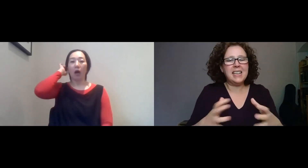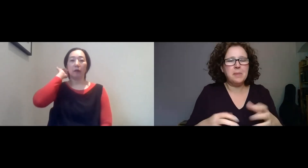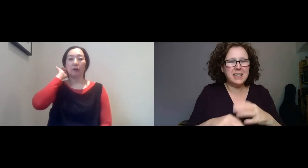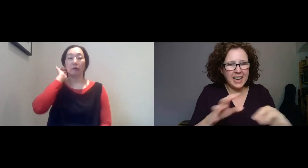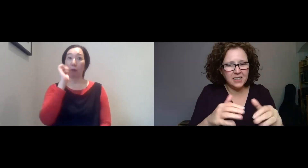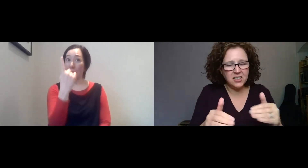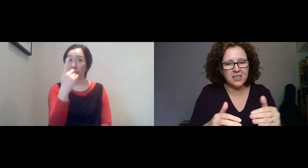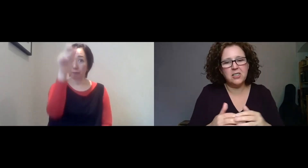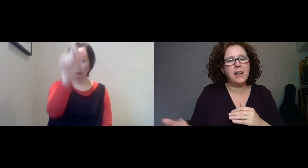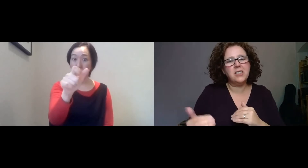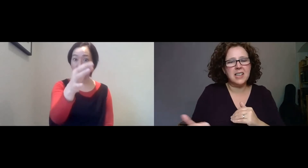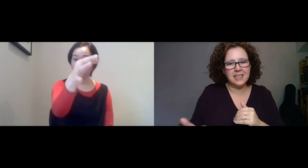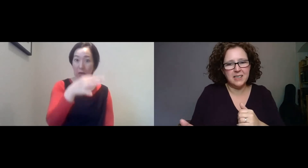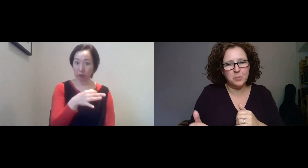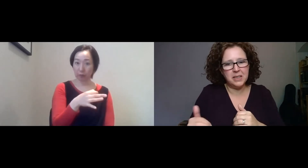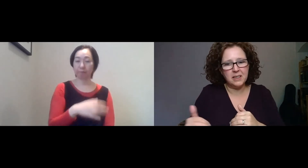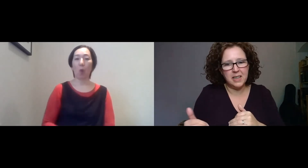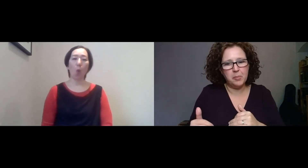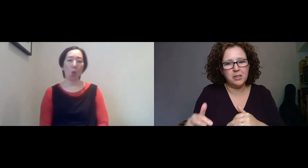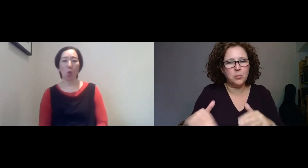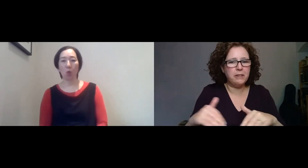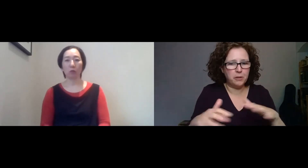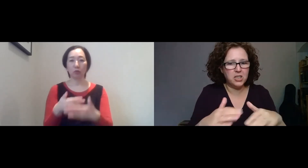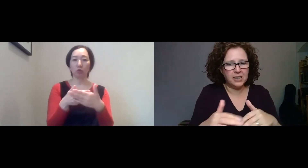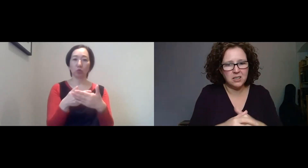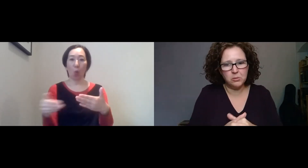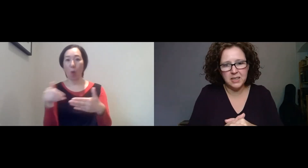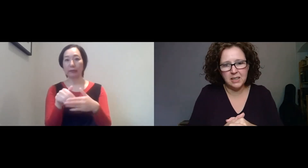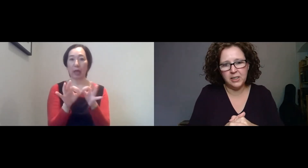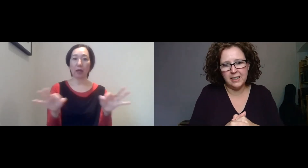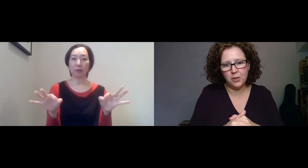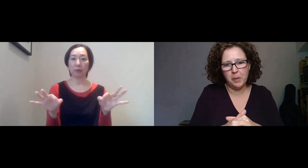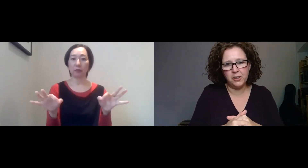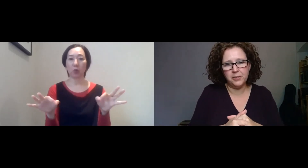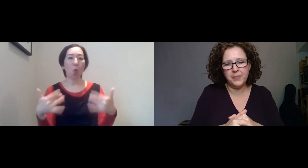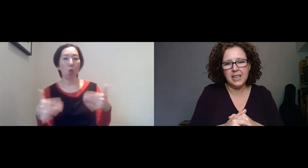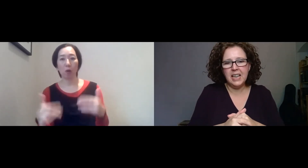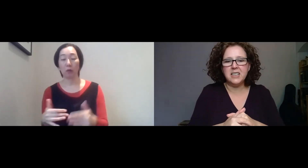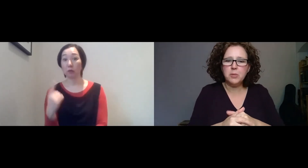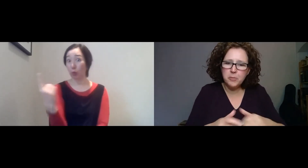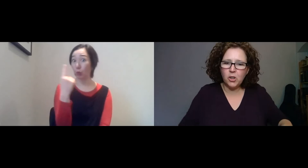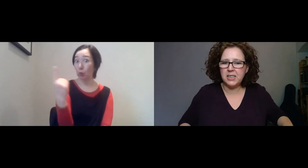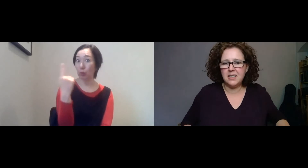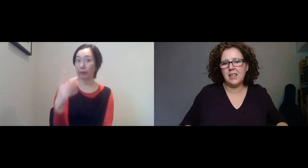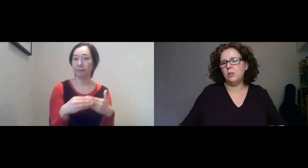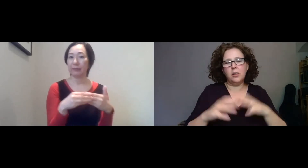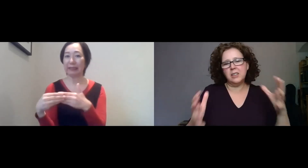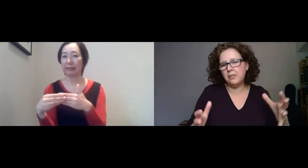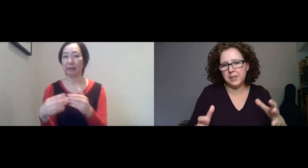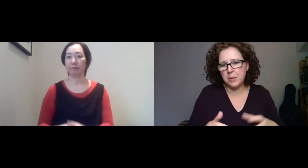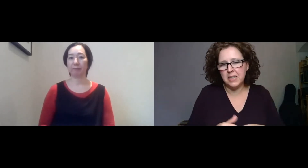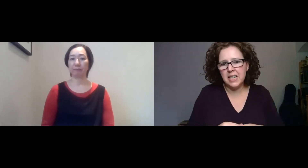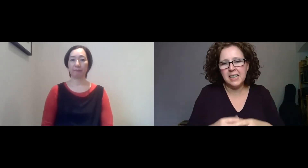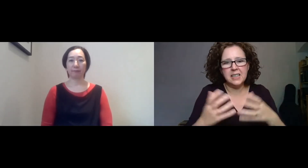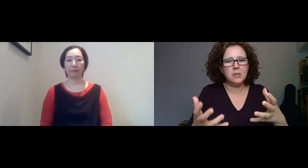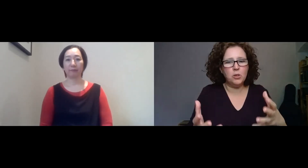But when I came in, it kind of started, so I just sat next to the BSL interpreter to wait for a chance to go and sit on the panel. And someone from the audience said, "Oh, I love